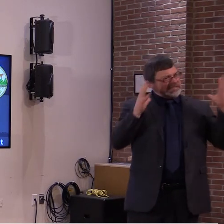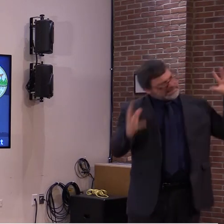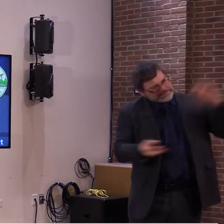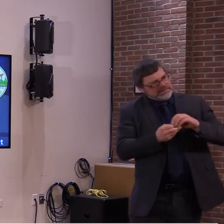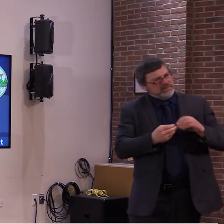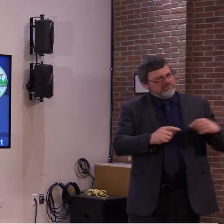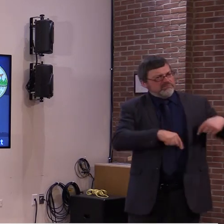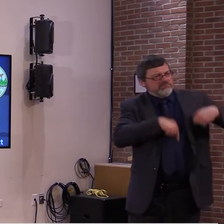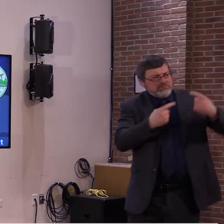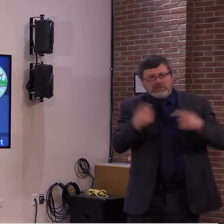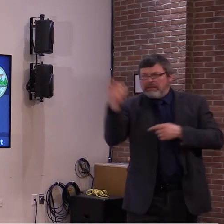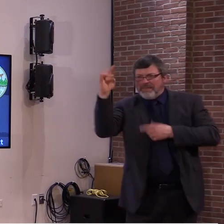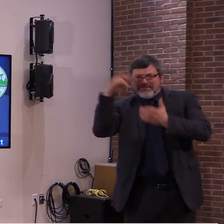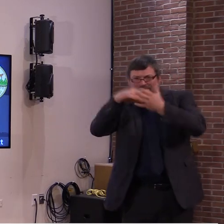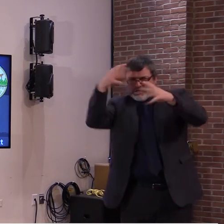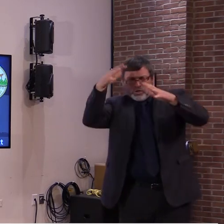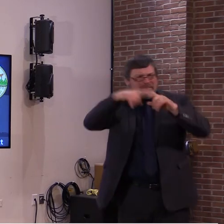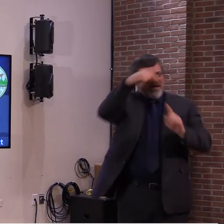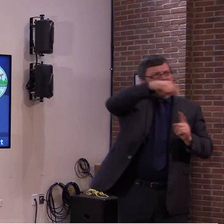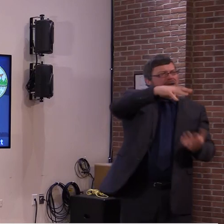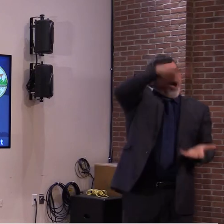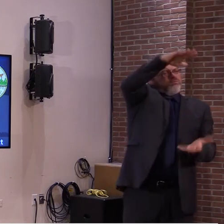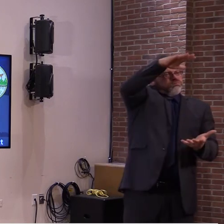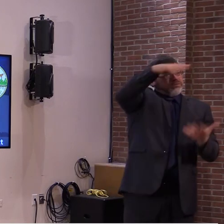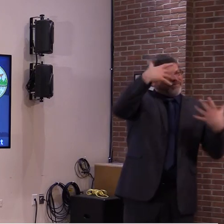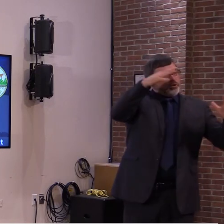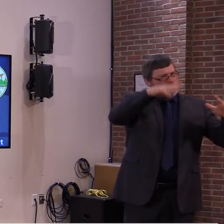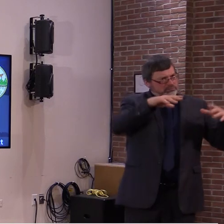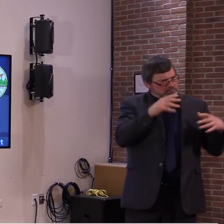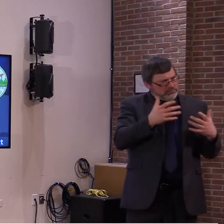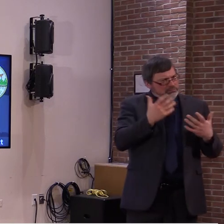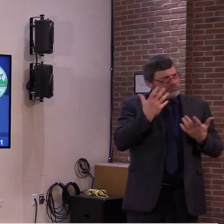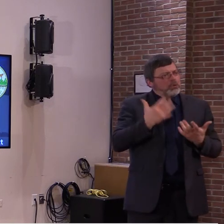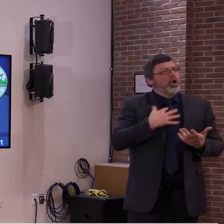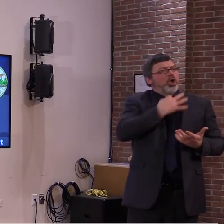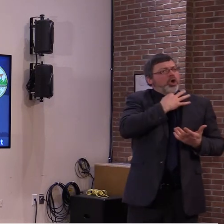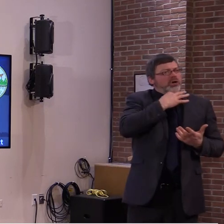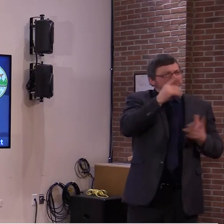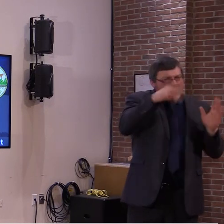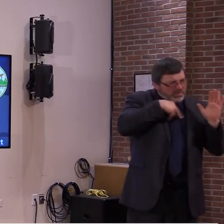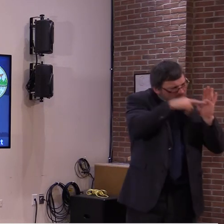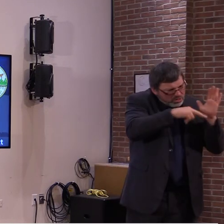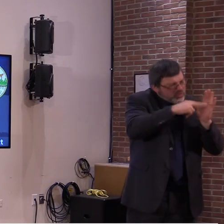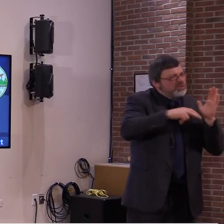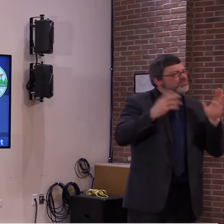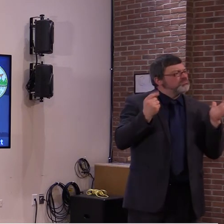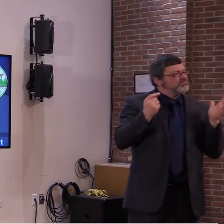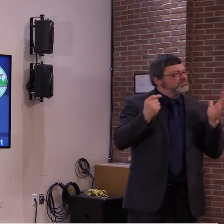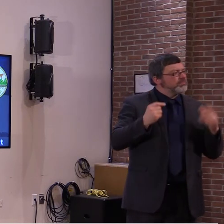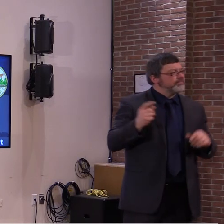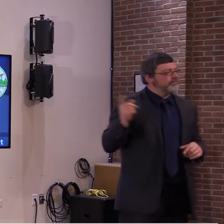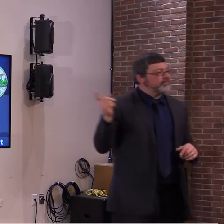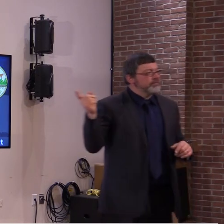If you give me a second, I can give you that number, because that number is actually on the dashboard.